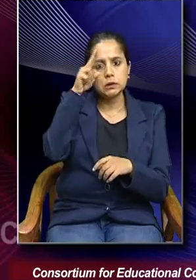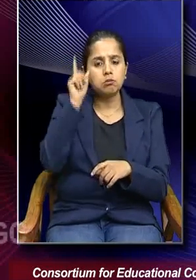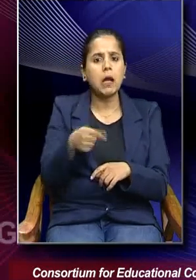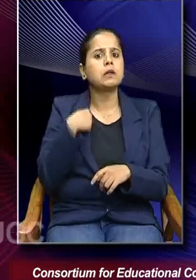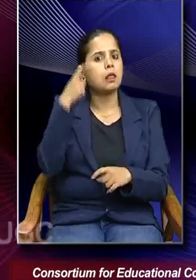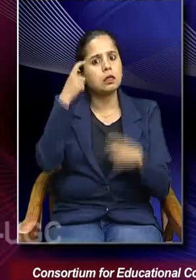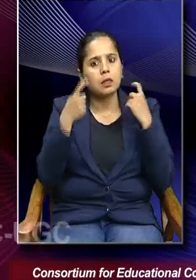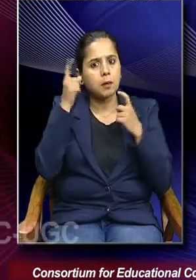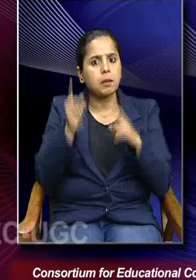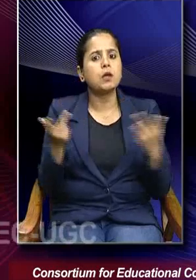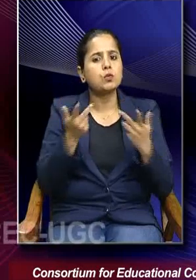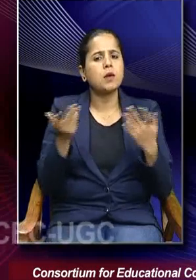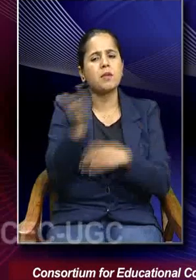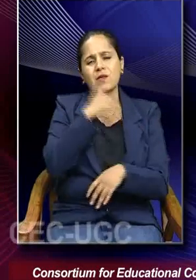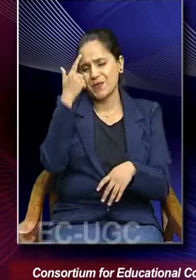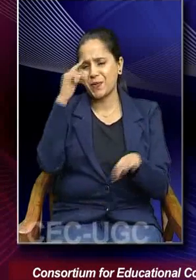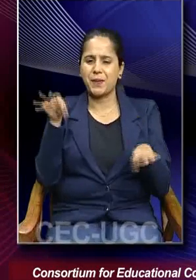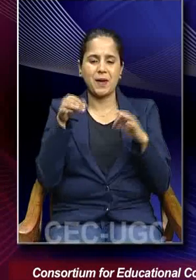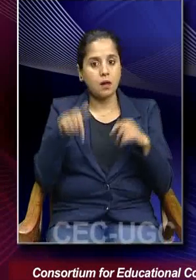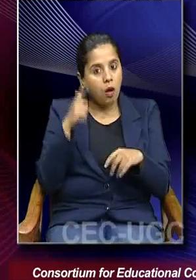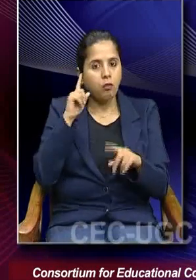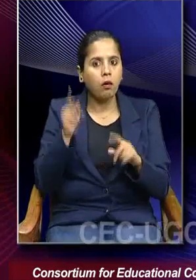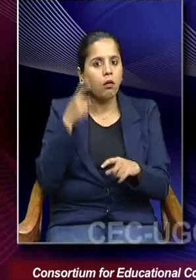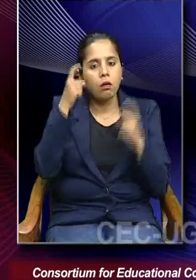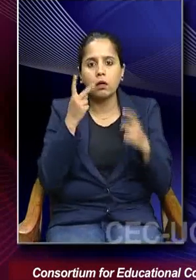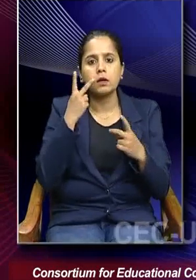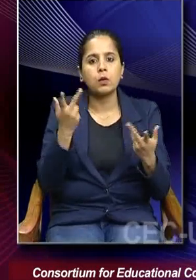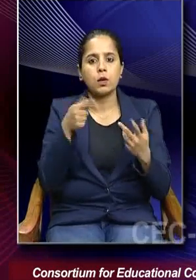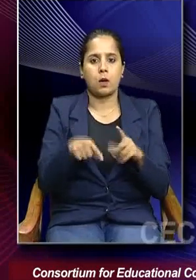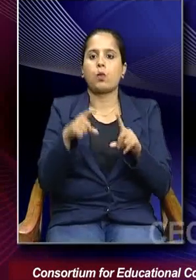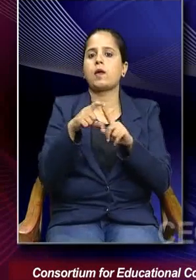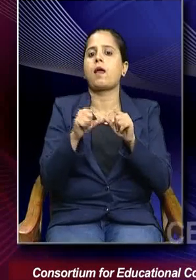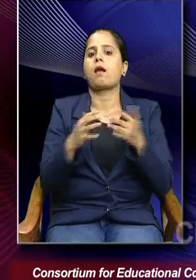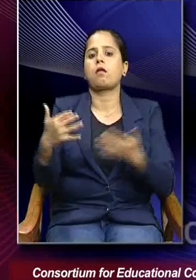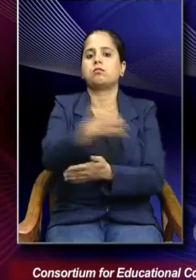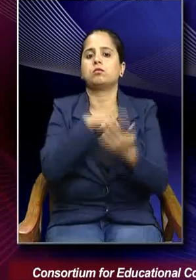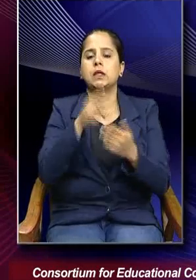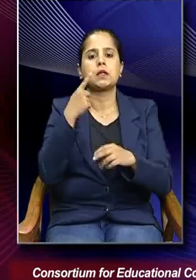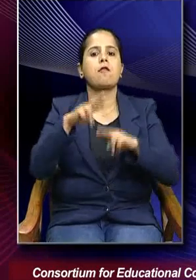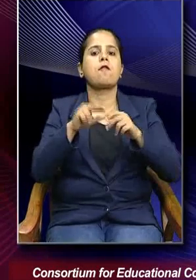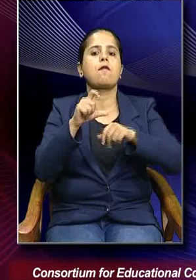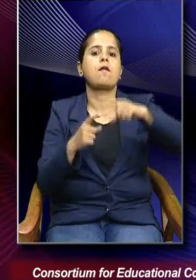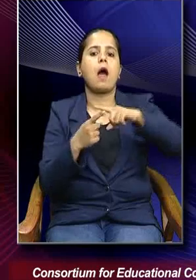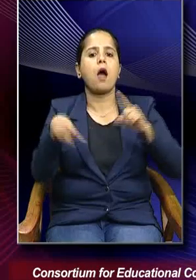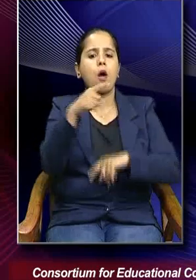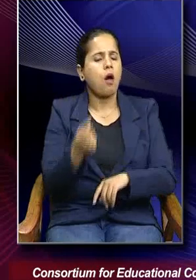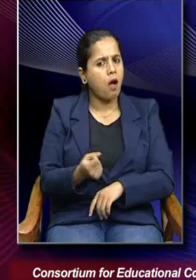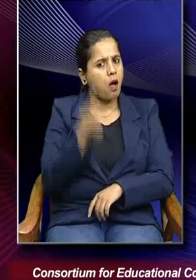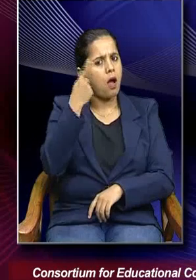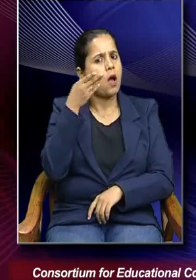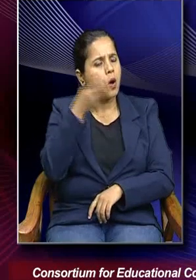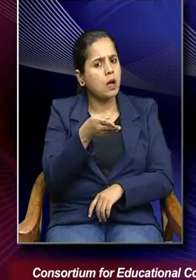about the increasing population, we look into some of the data, facts, which will help us understand